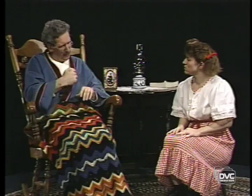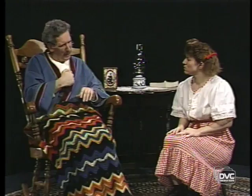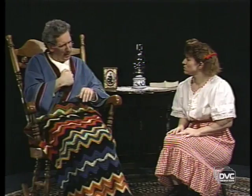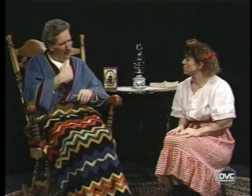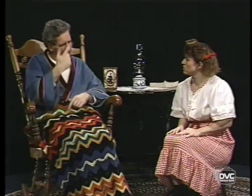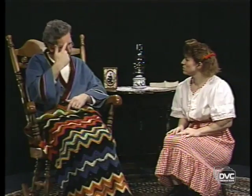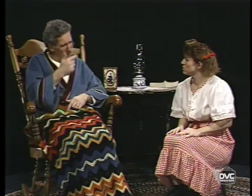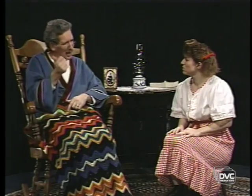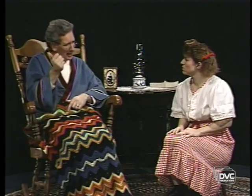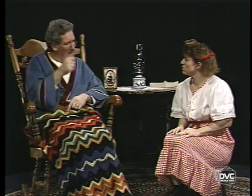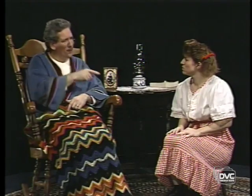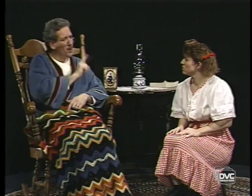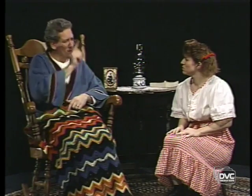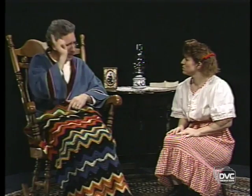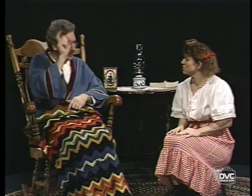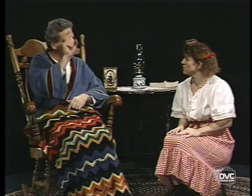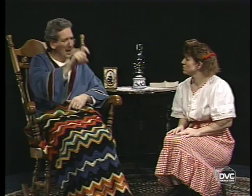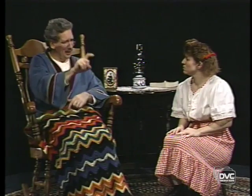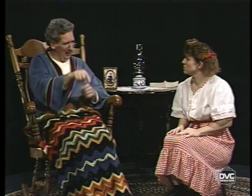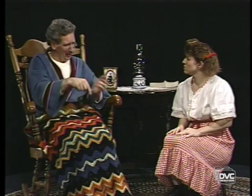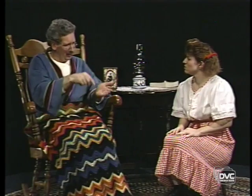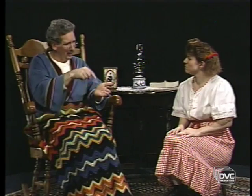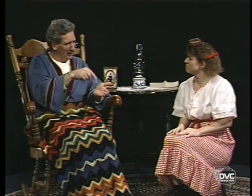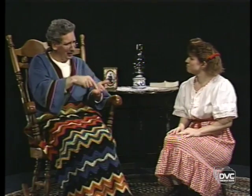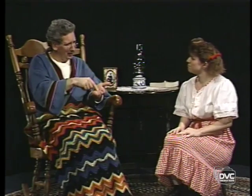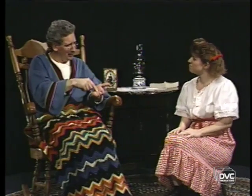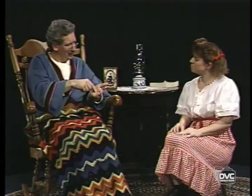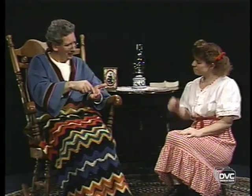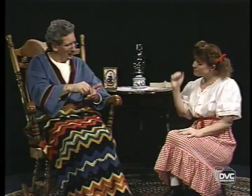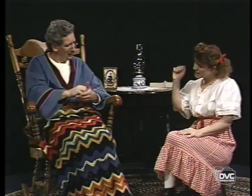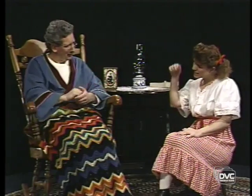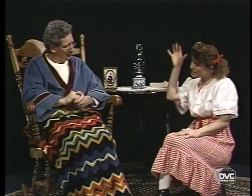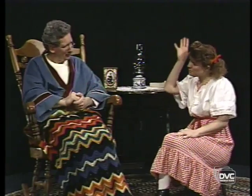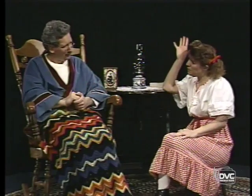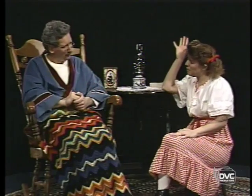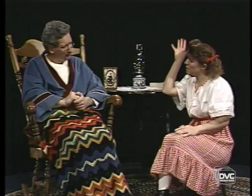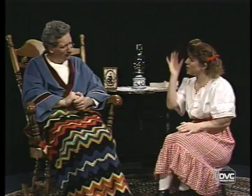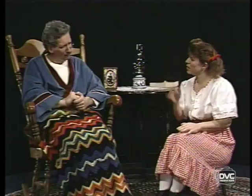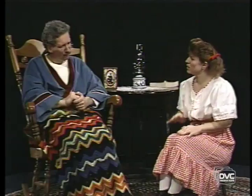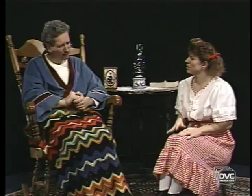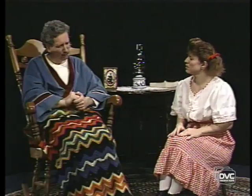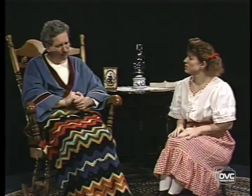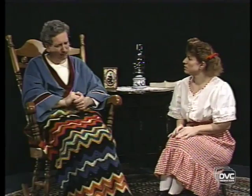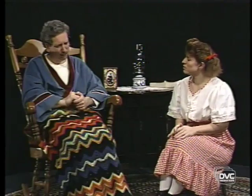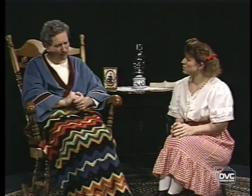good cuz you're going to need this yes